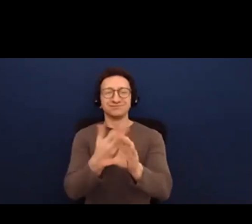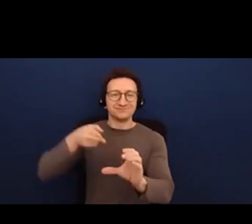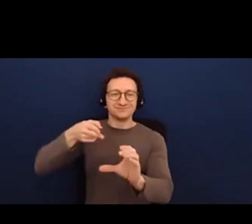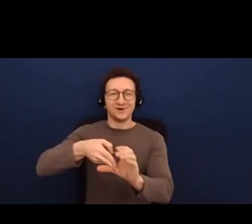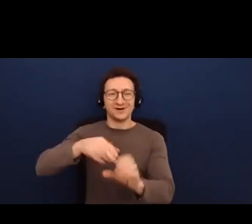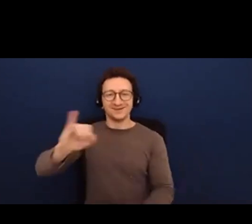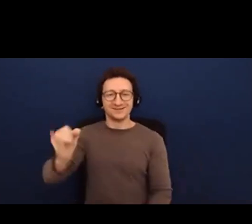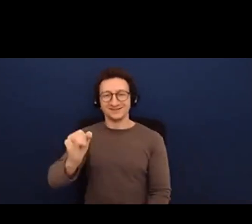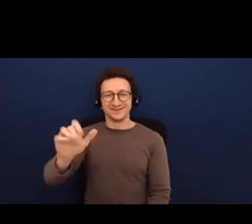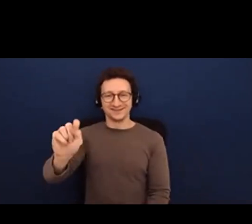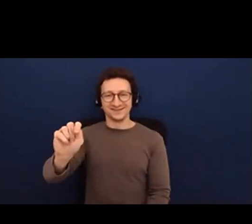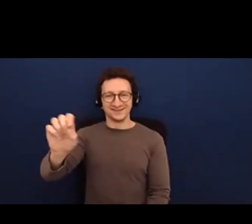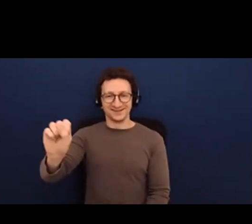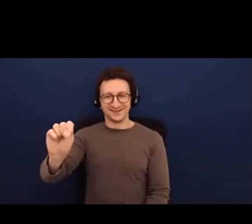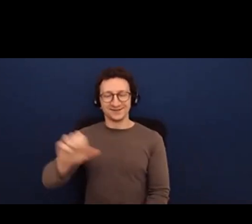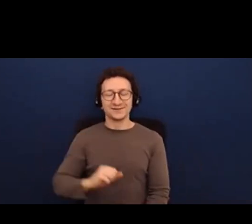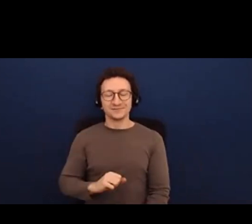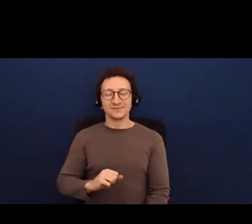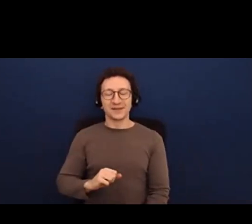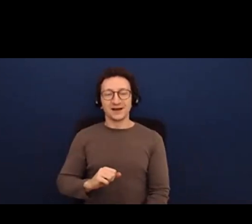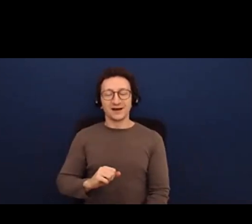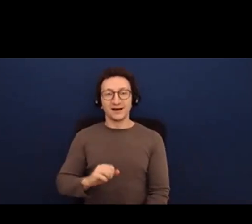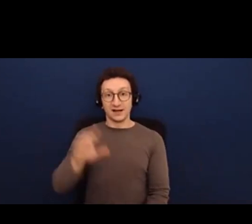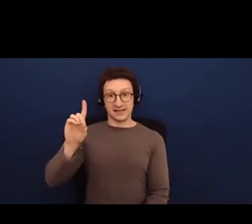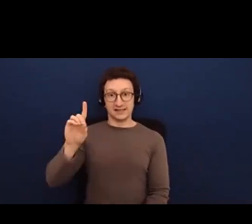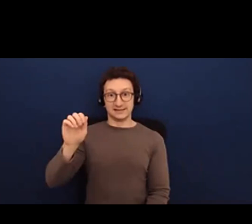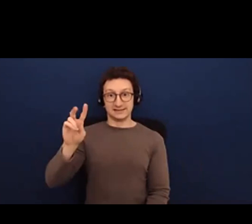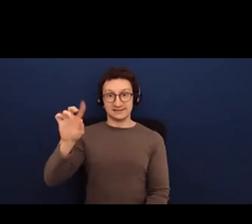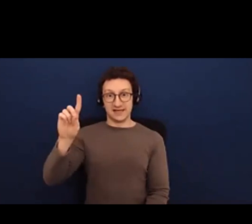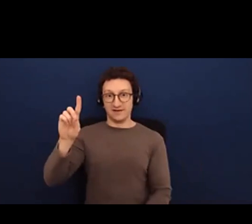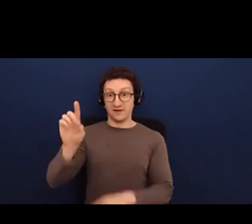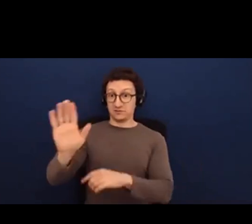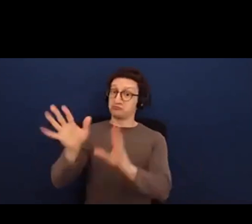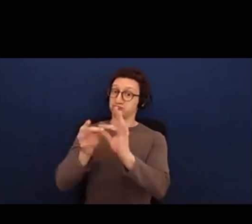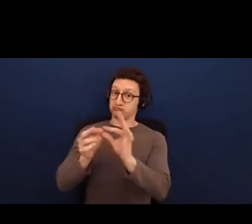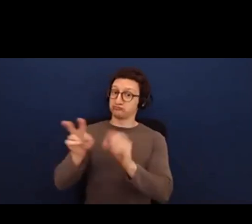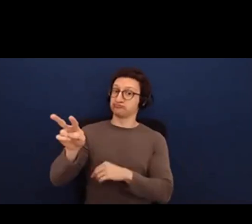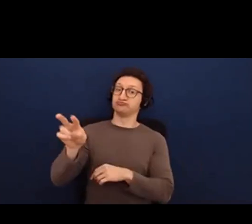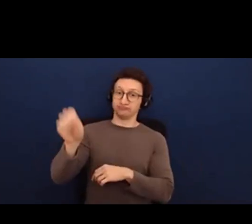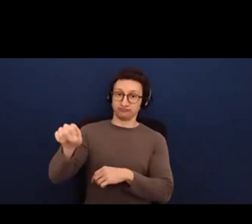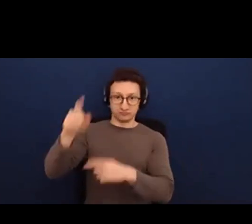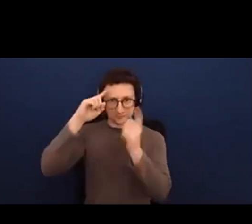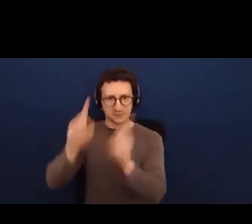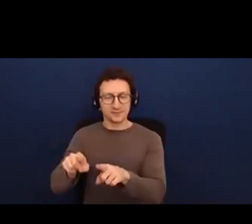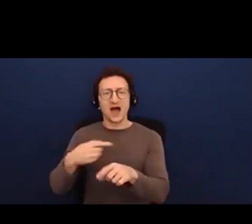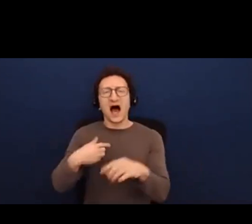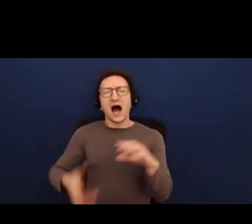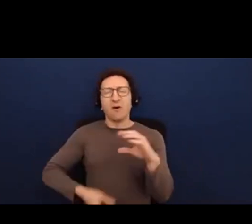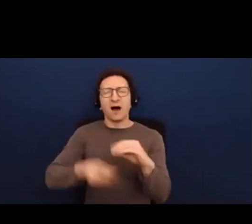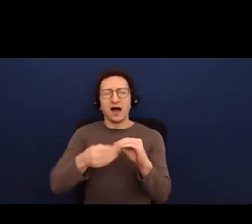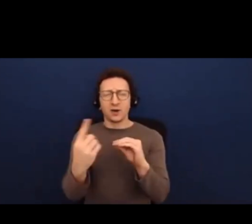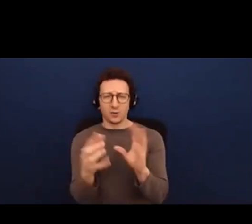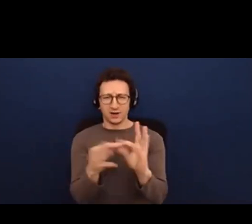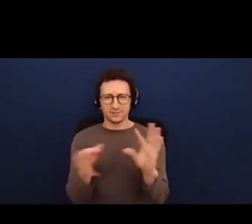one footnote to what David has just said. When you ask a